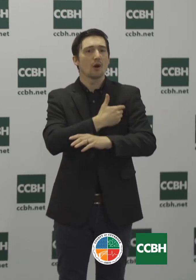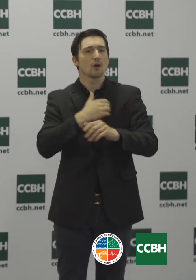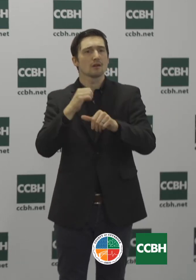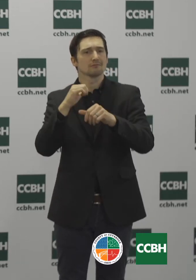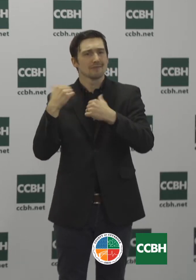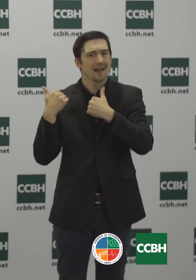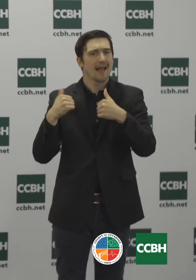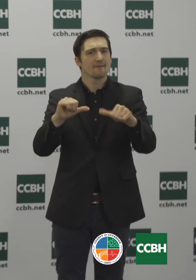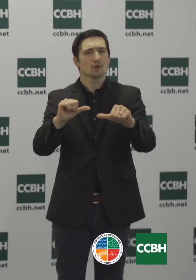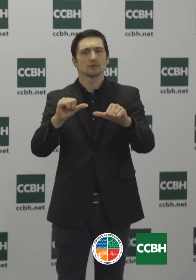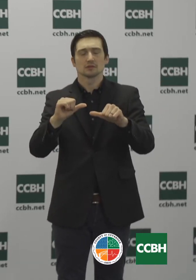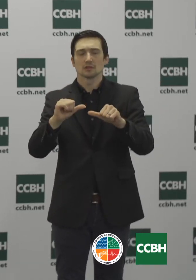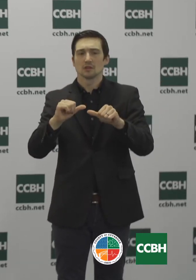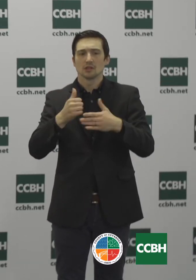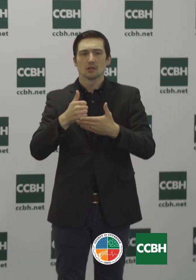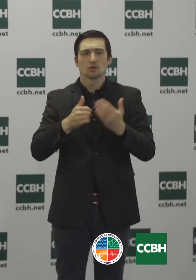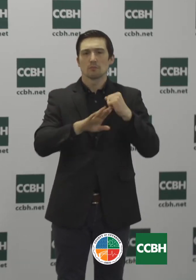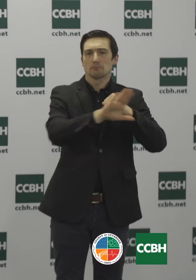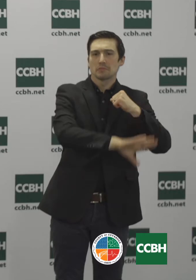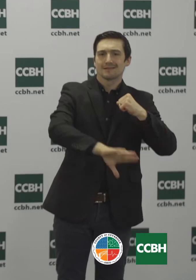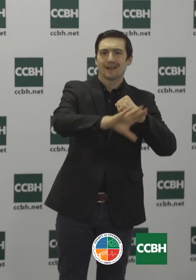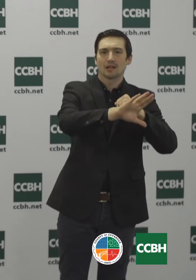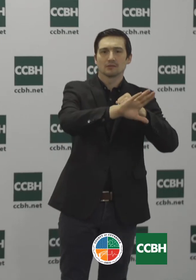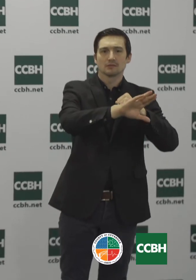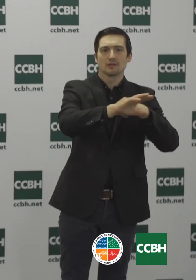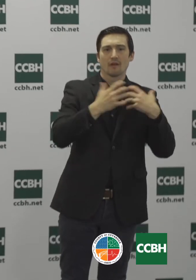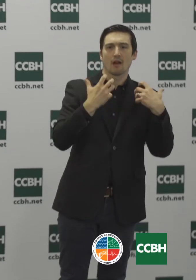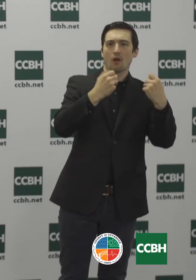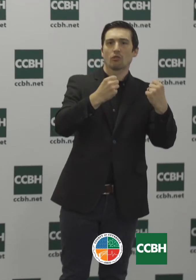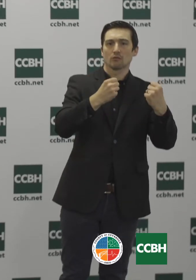health of residents of Cuyahoga County.